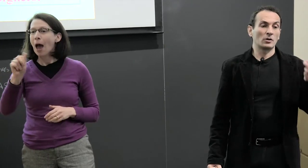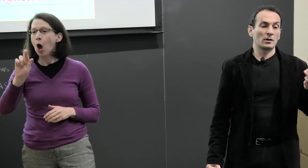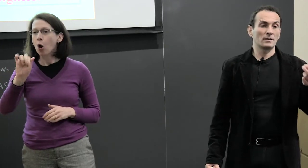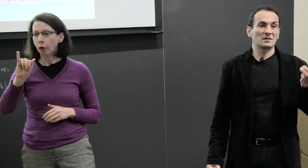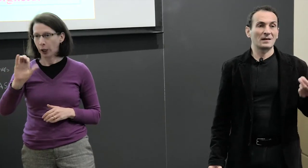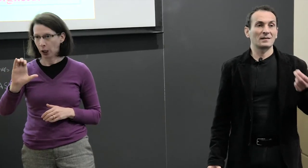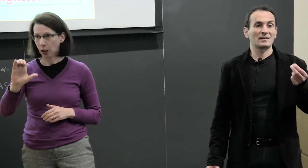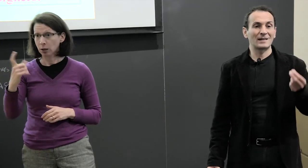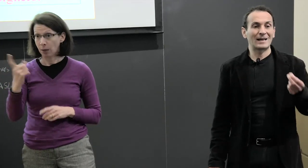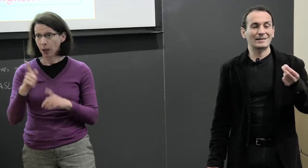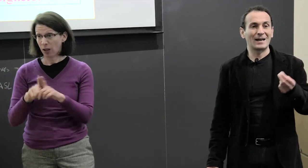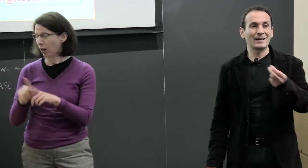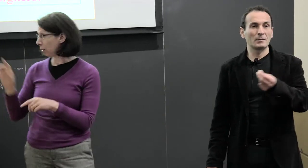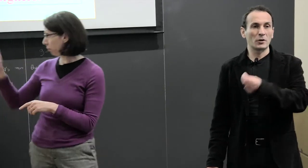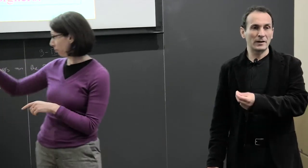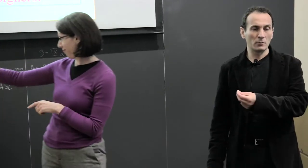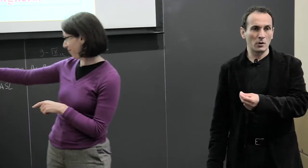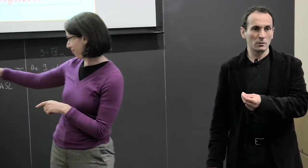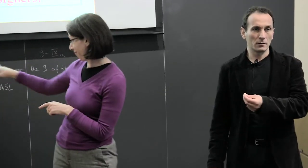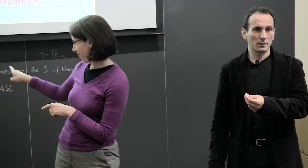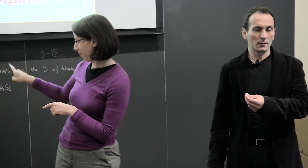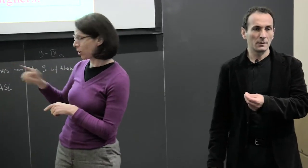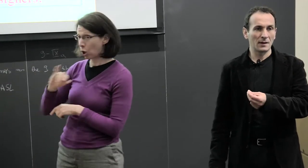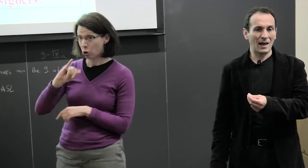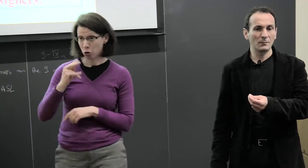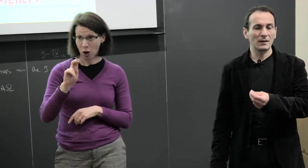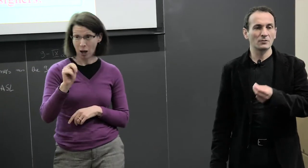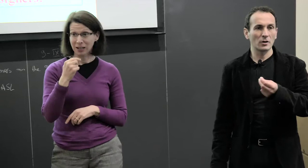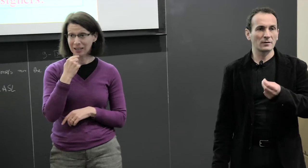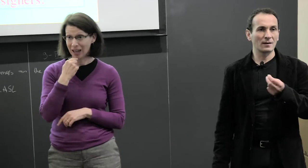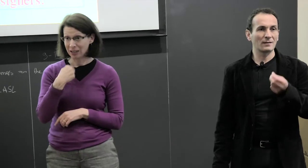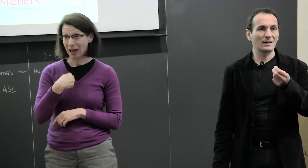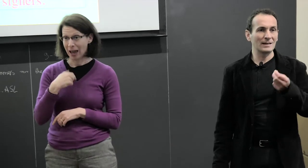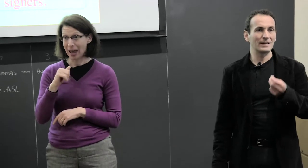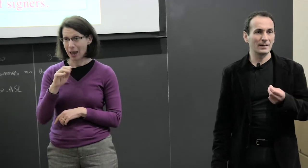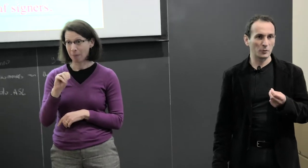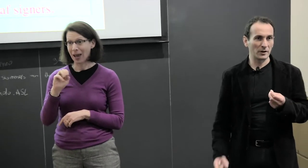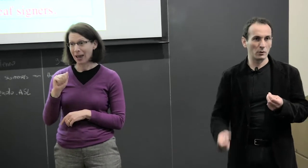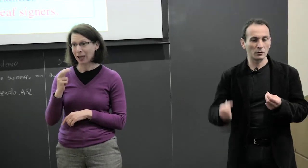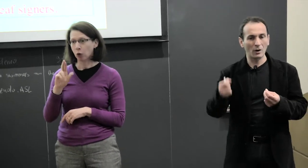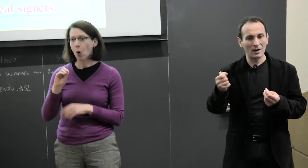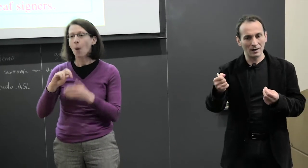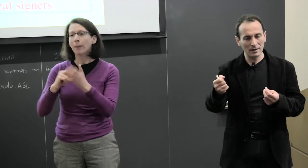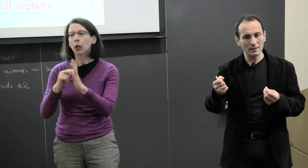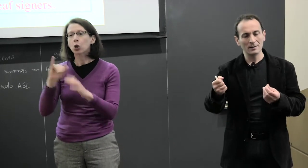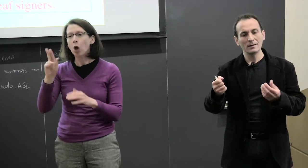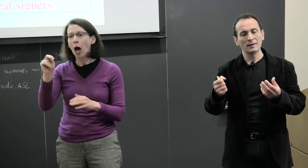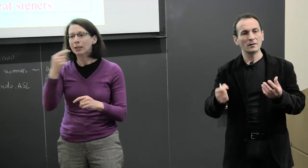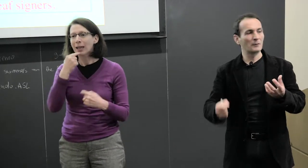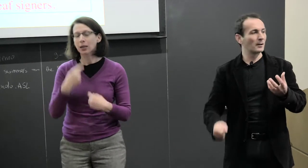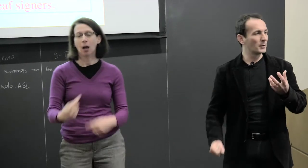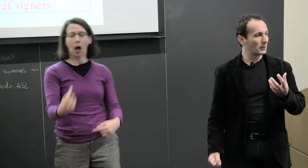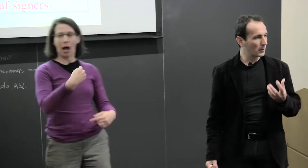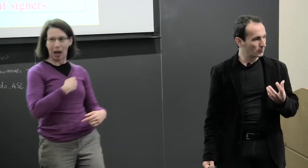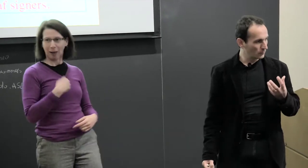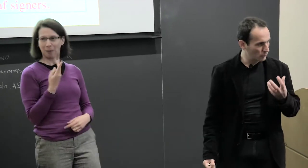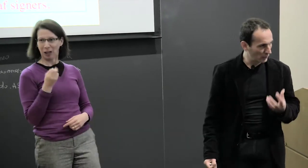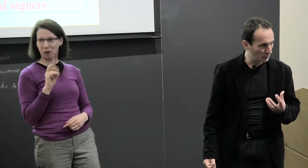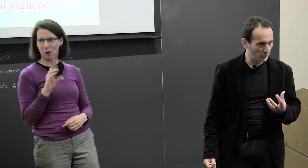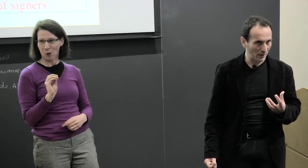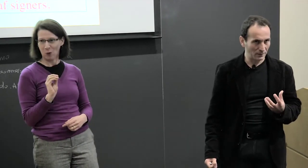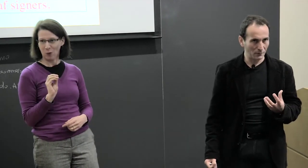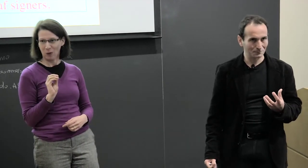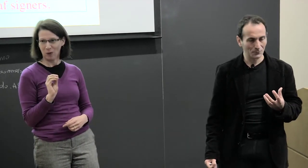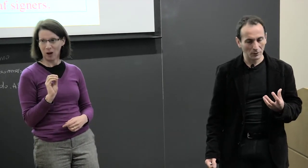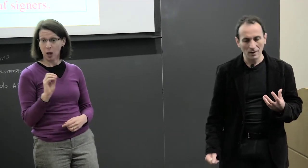something like John says that I am a hero can mean John says that he is a hero. So I is evaluated from